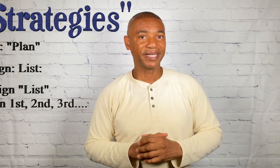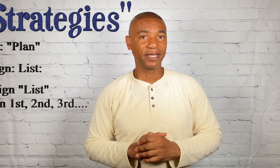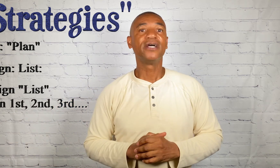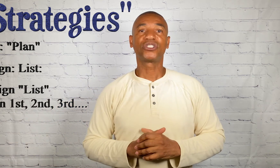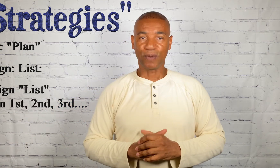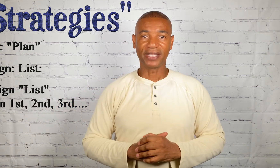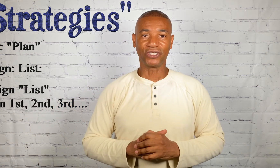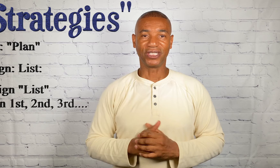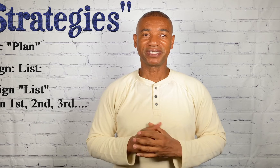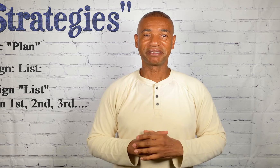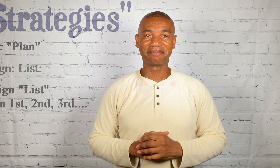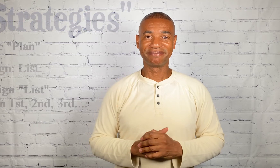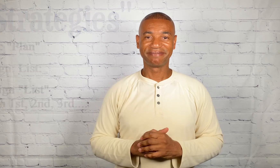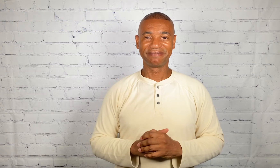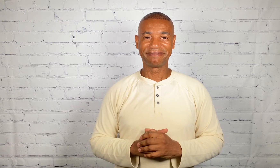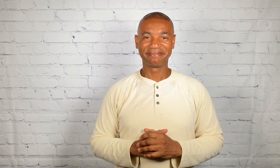signing strategies.